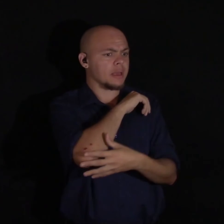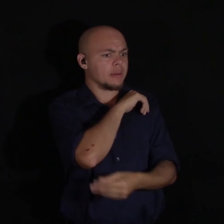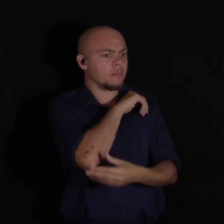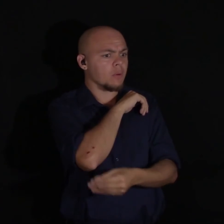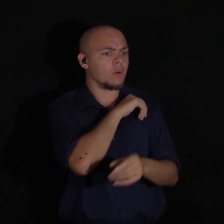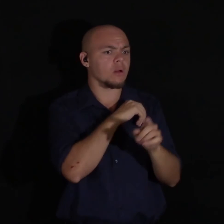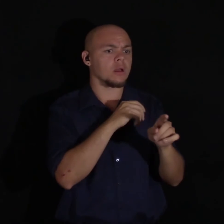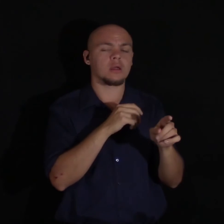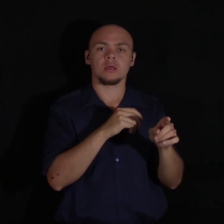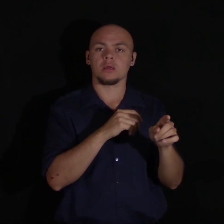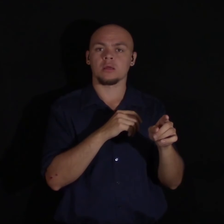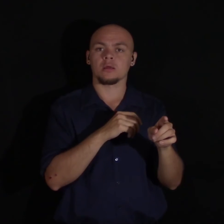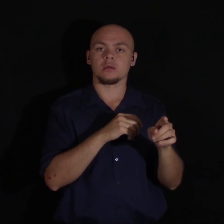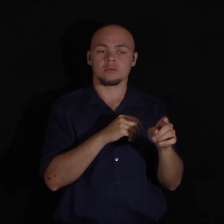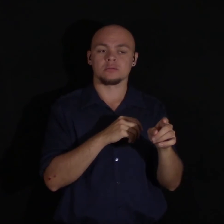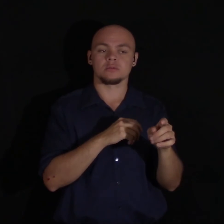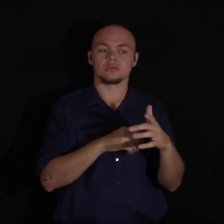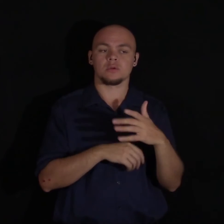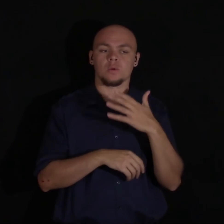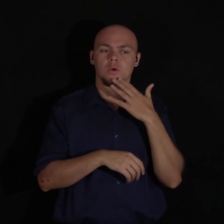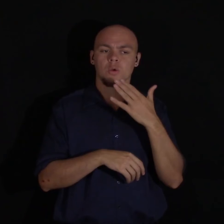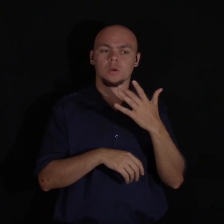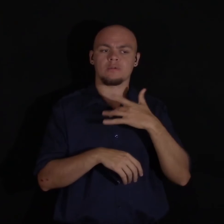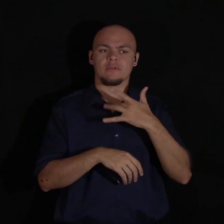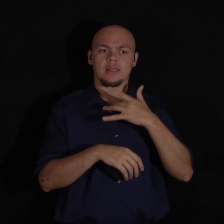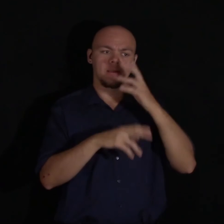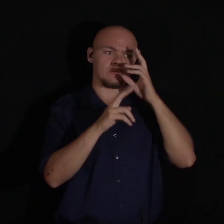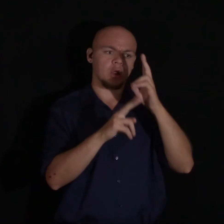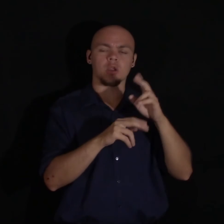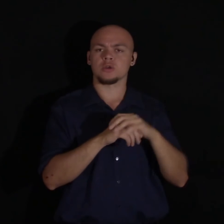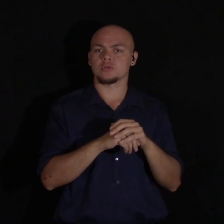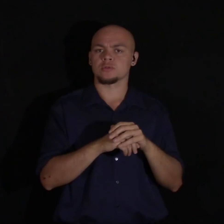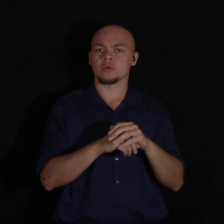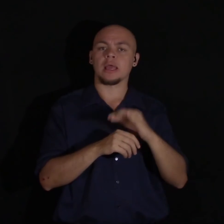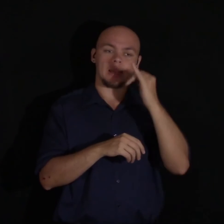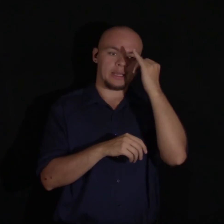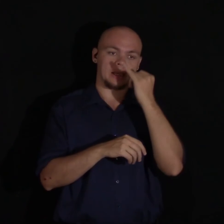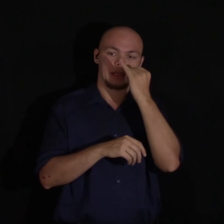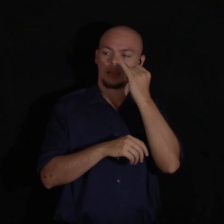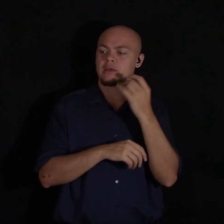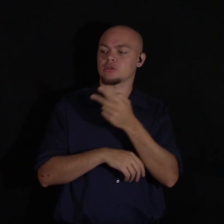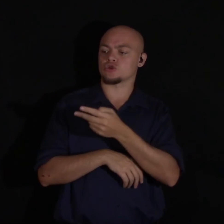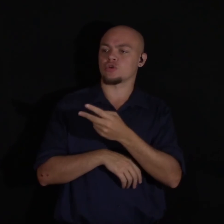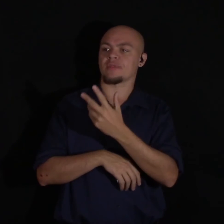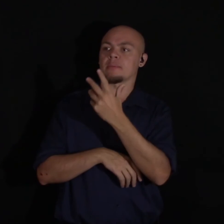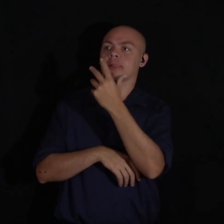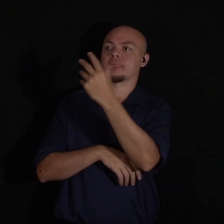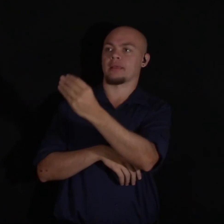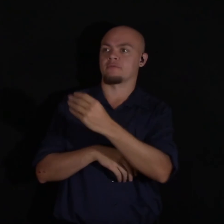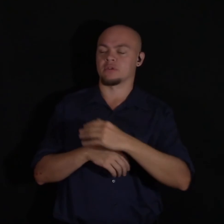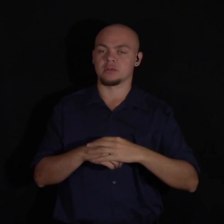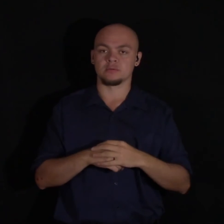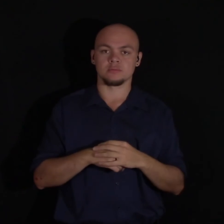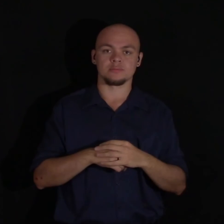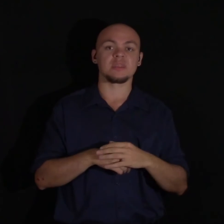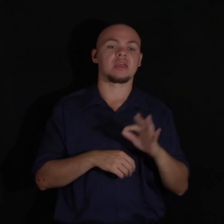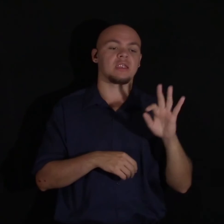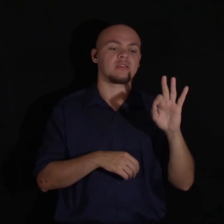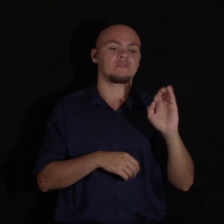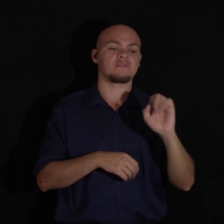traitor to good feeling and honour, and had quitted Italy with his daughter, insultingly sending Felix a pittance of money to